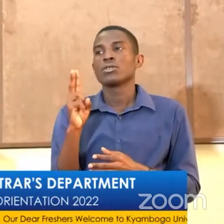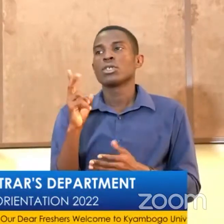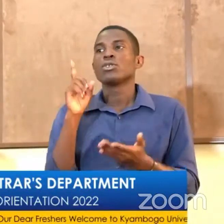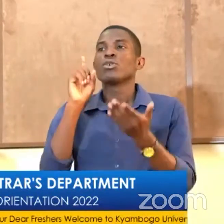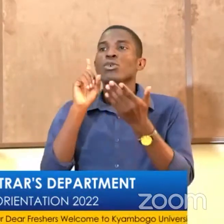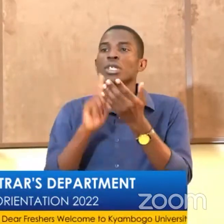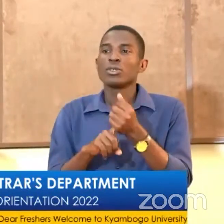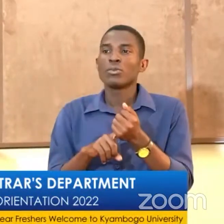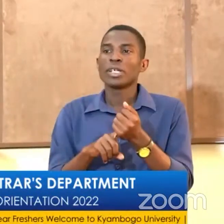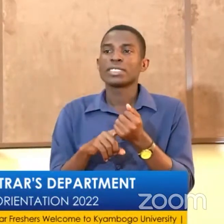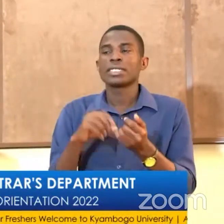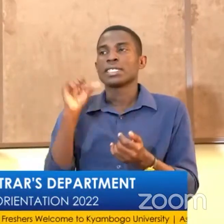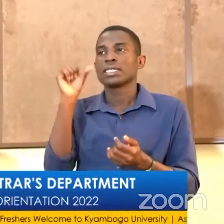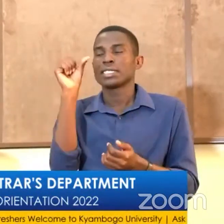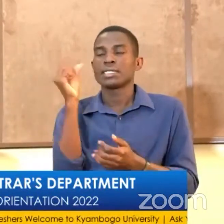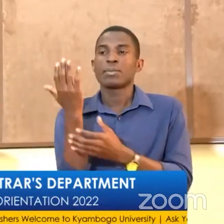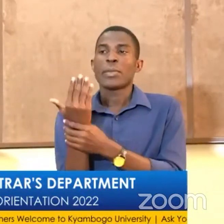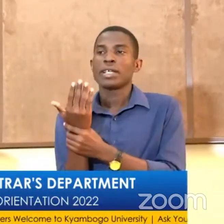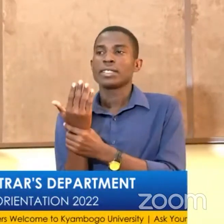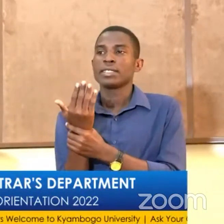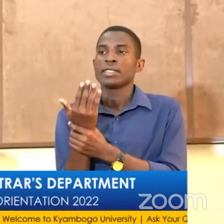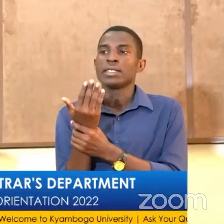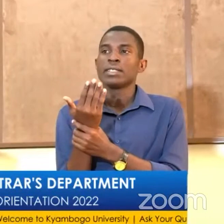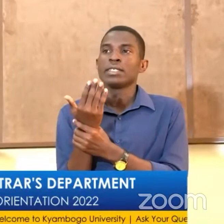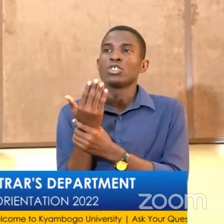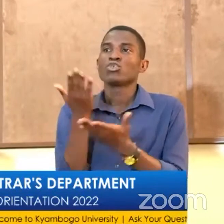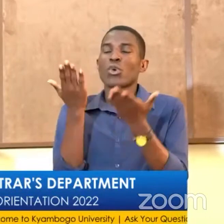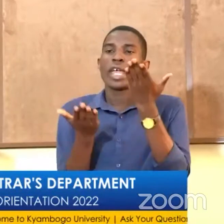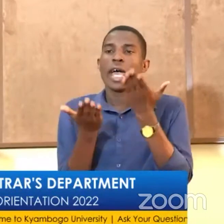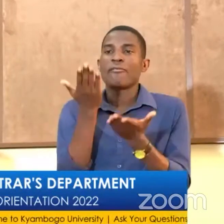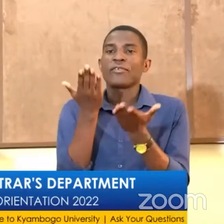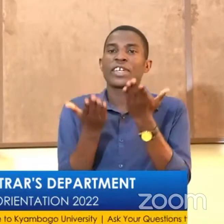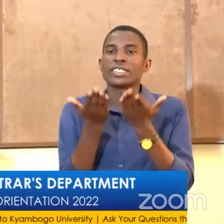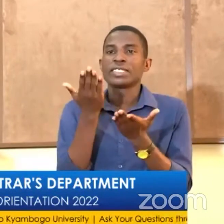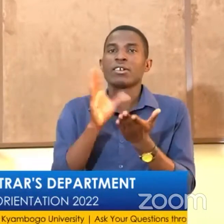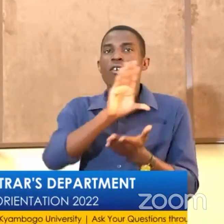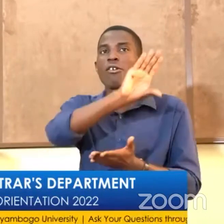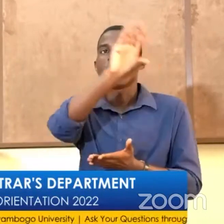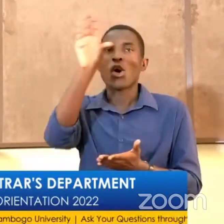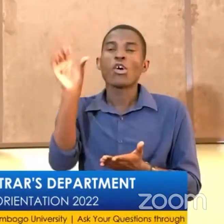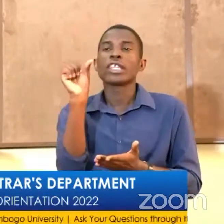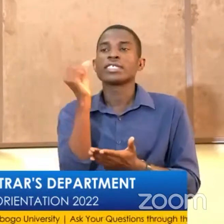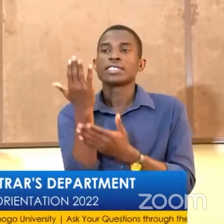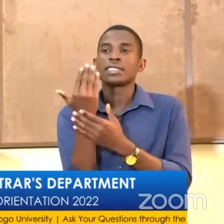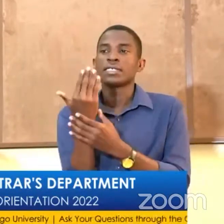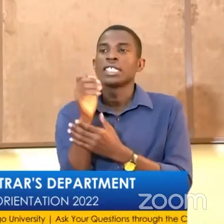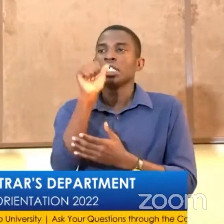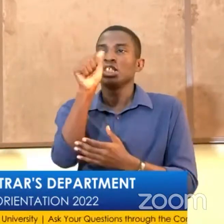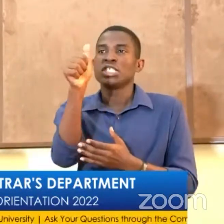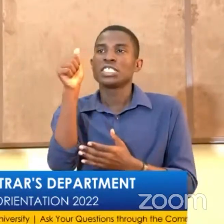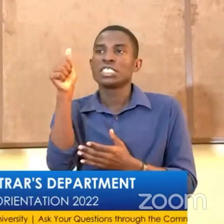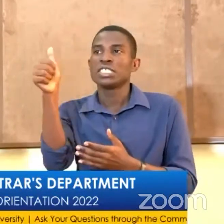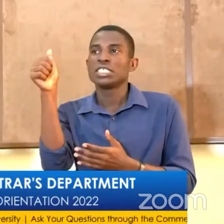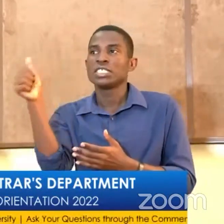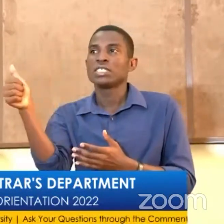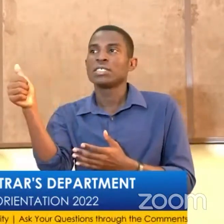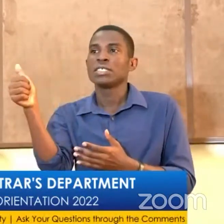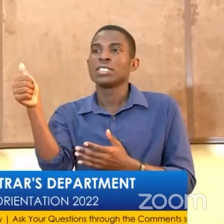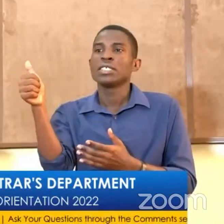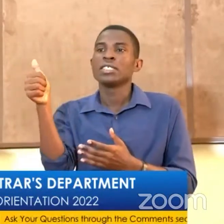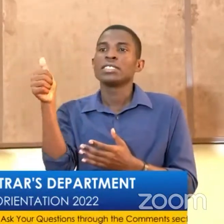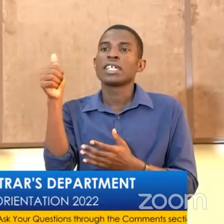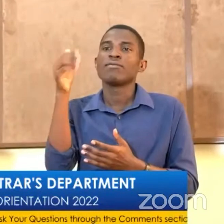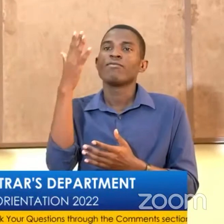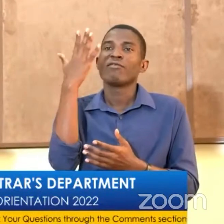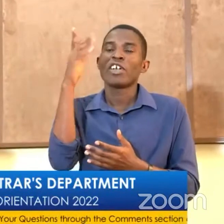to have 6 papers. So the average of the 6 papers, each paper is at